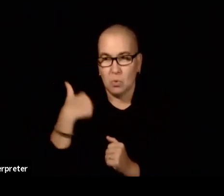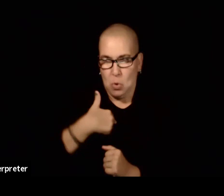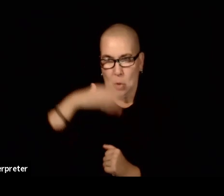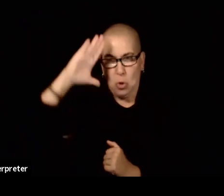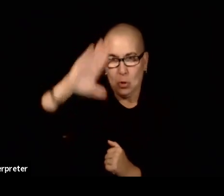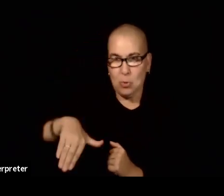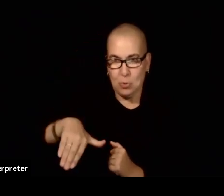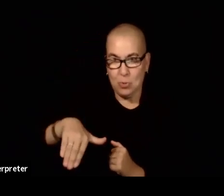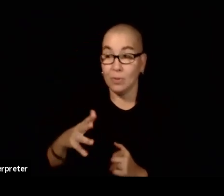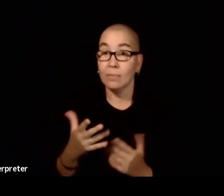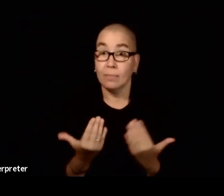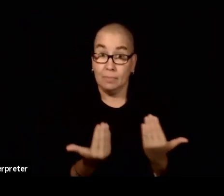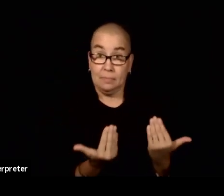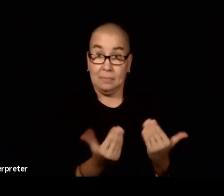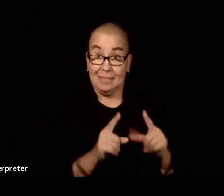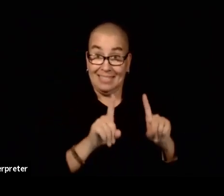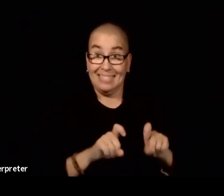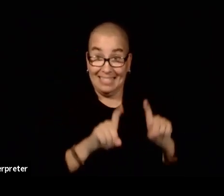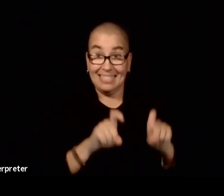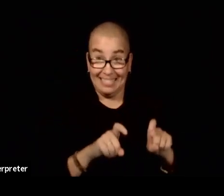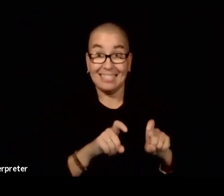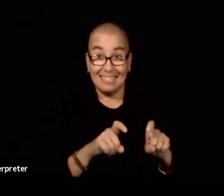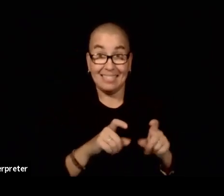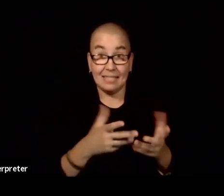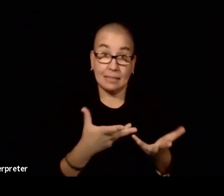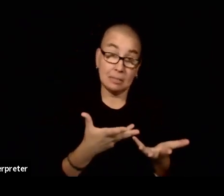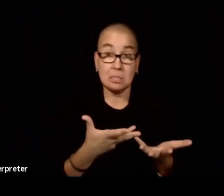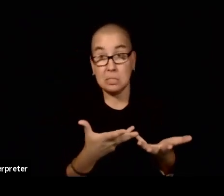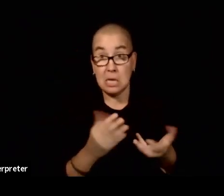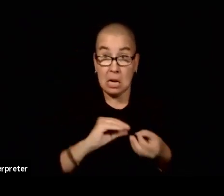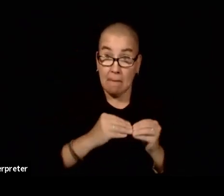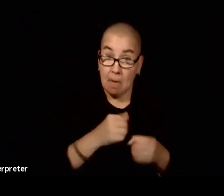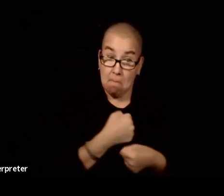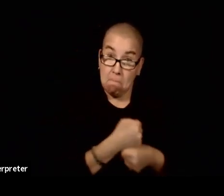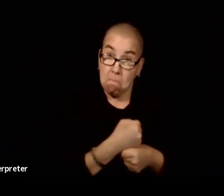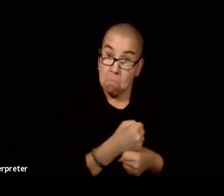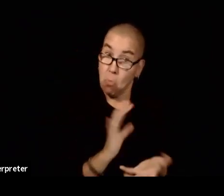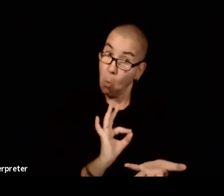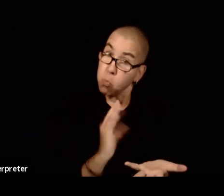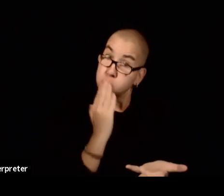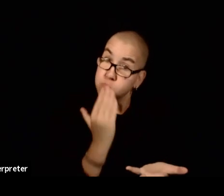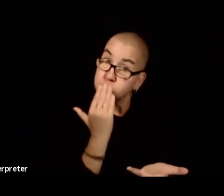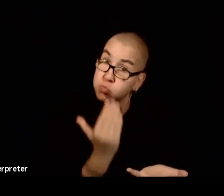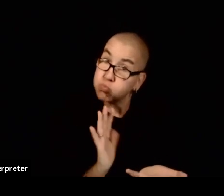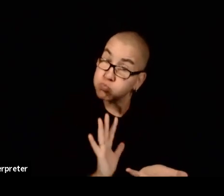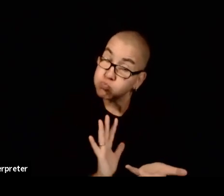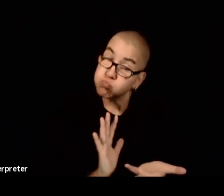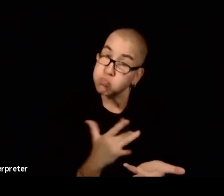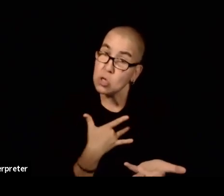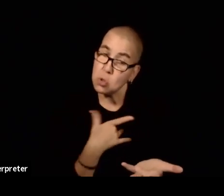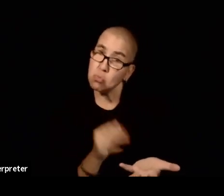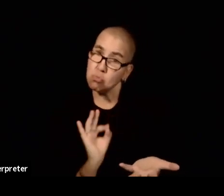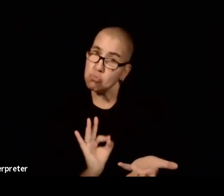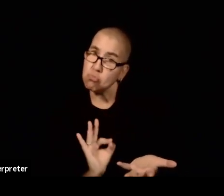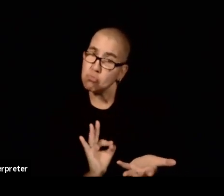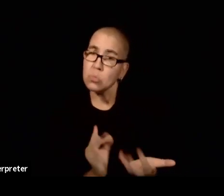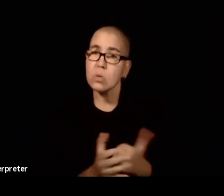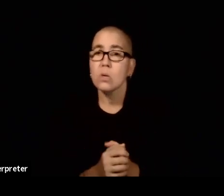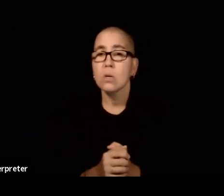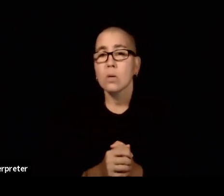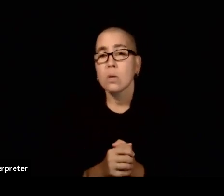capacity, while I think we're doing a good job of being able to surge testing into certain hotspots, we know